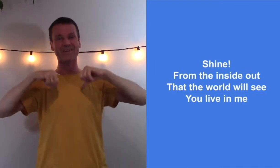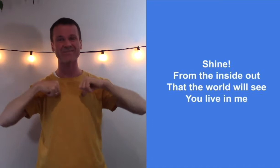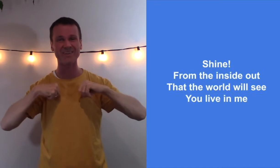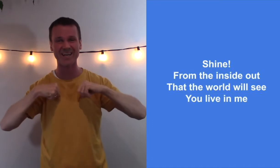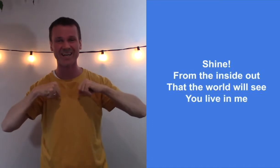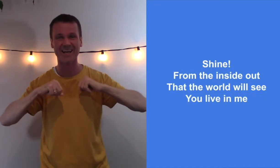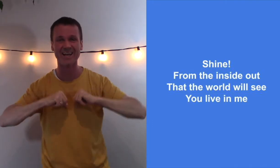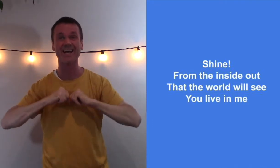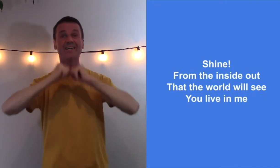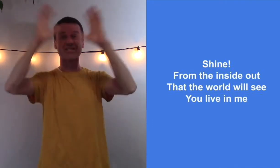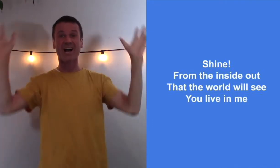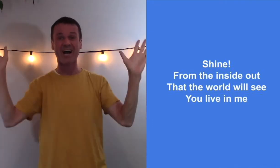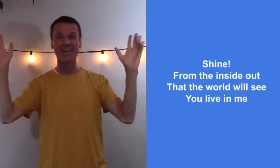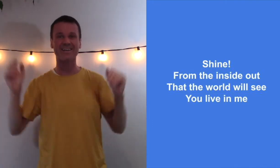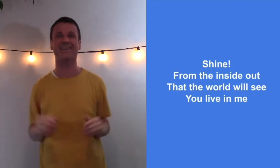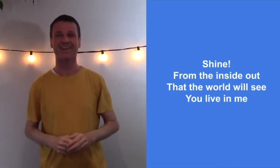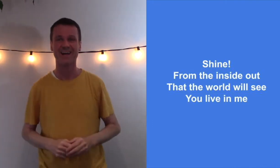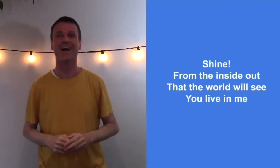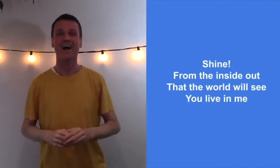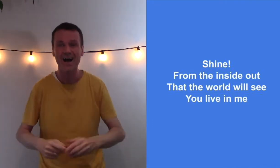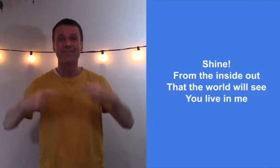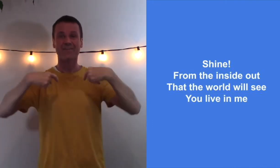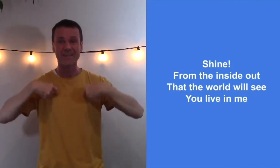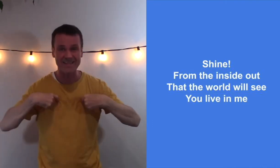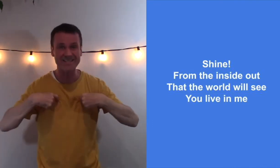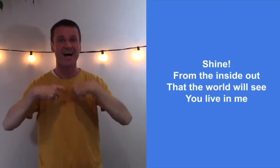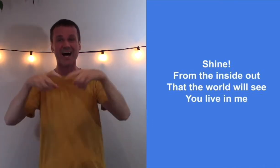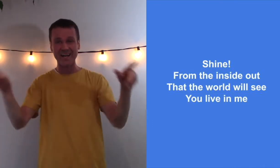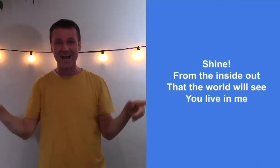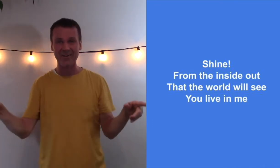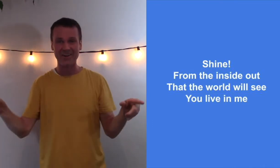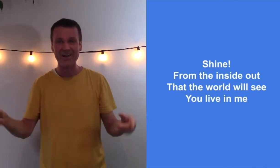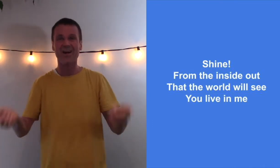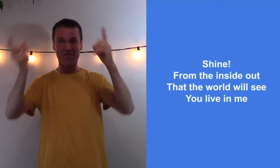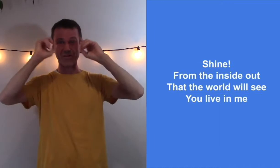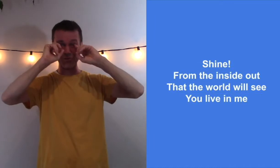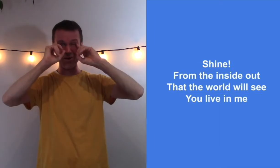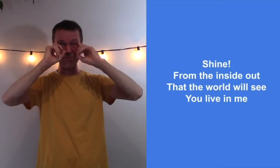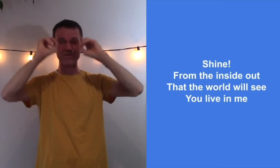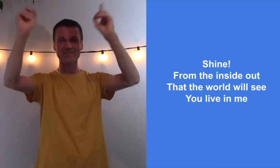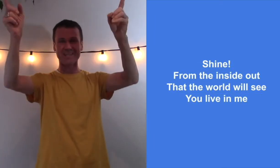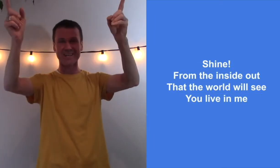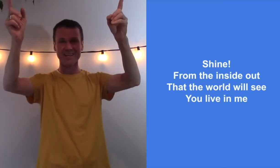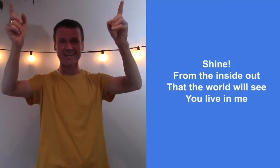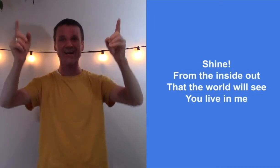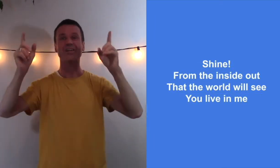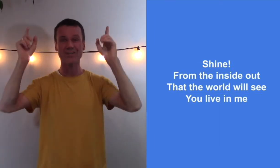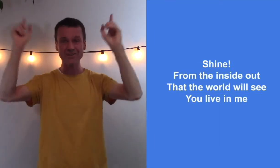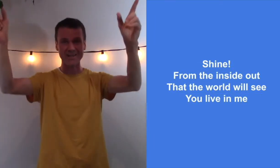me. Shine from the inside out, that the world will see you live